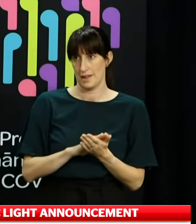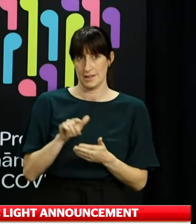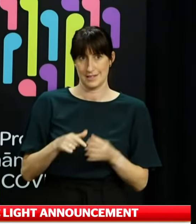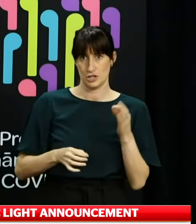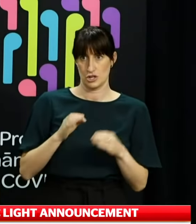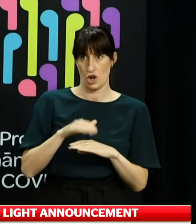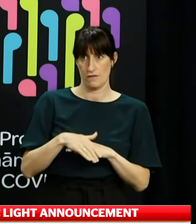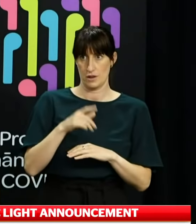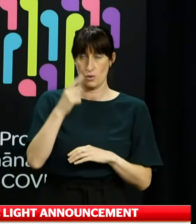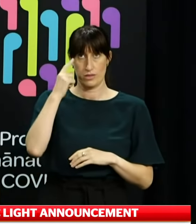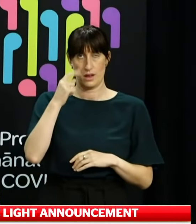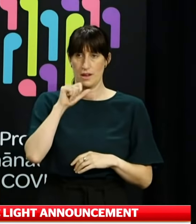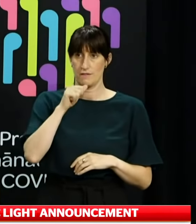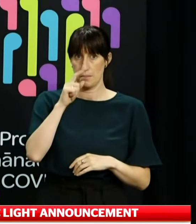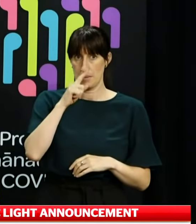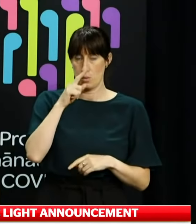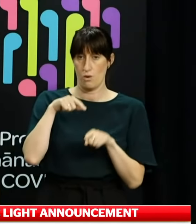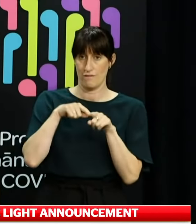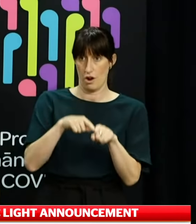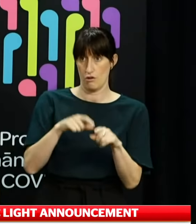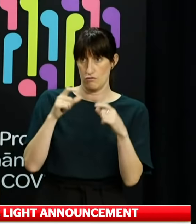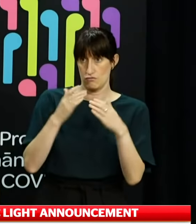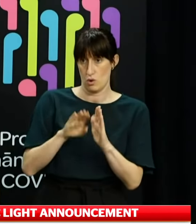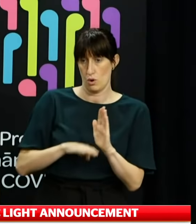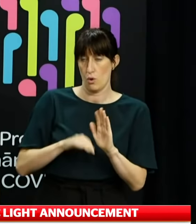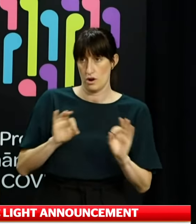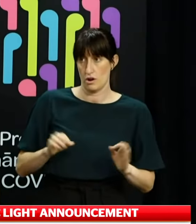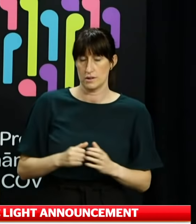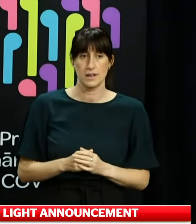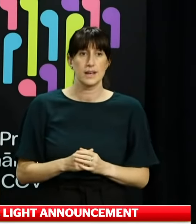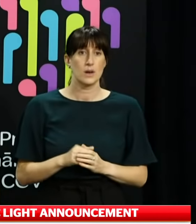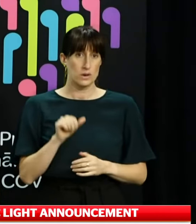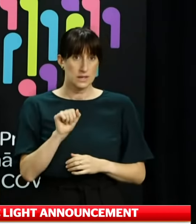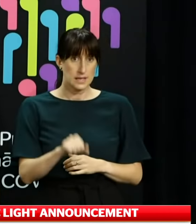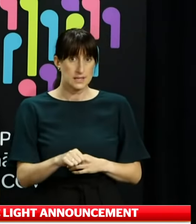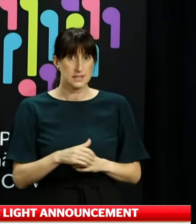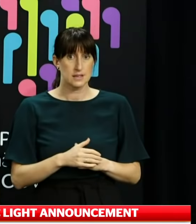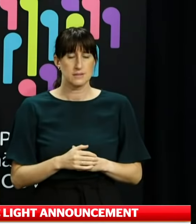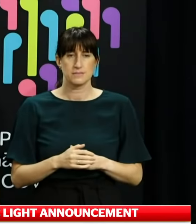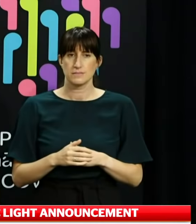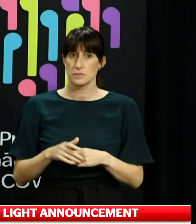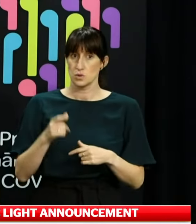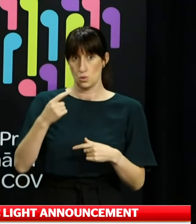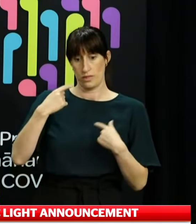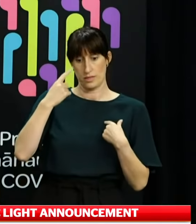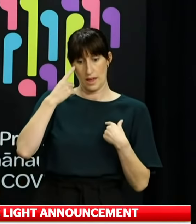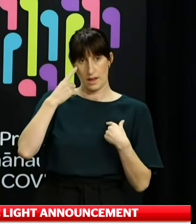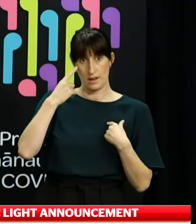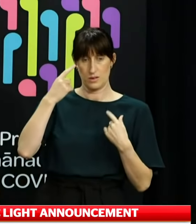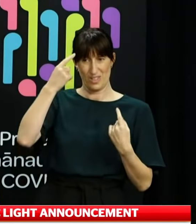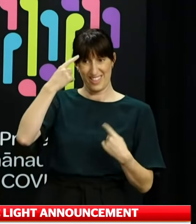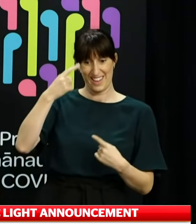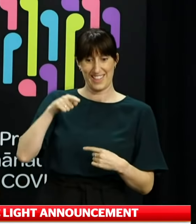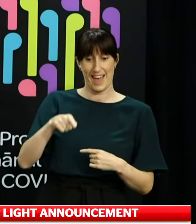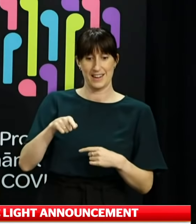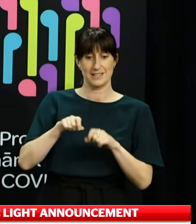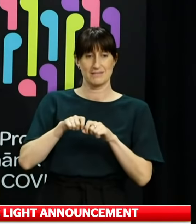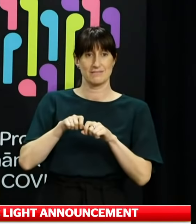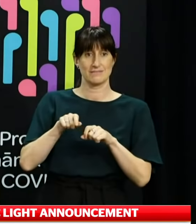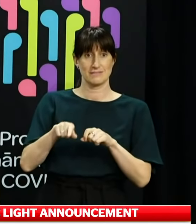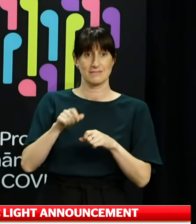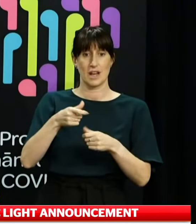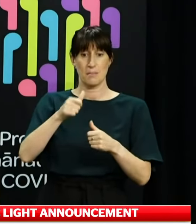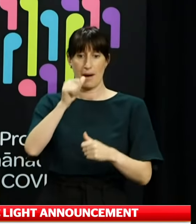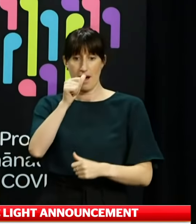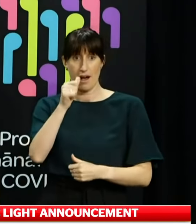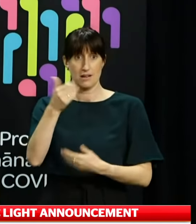that allows us to reopen that part of the hospitality industry, yes. Are you expecting this will lead to super spreader events? I think people do need